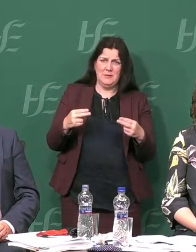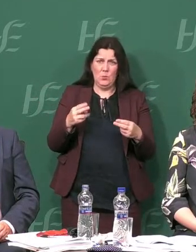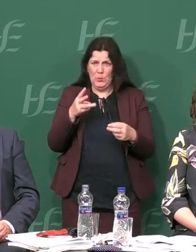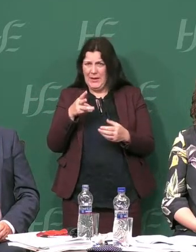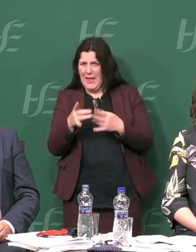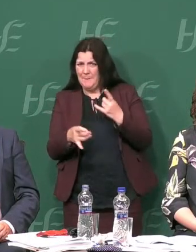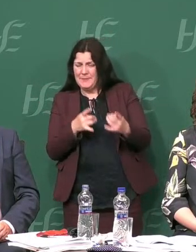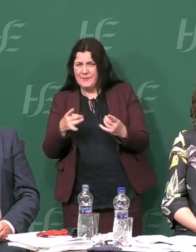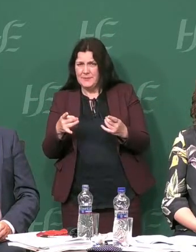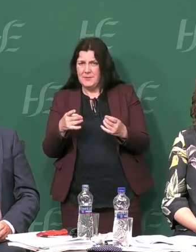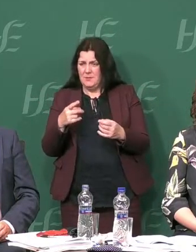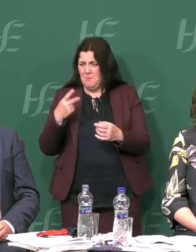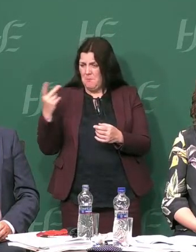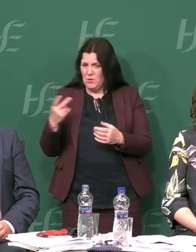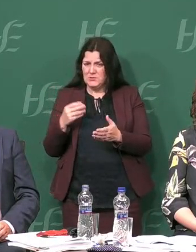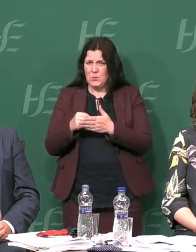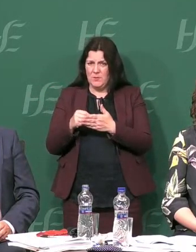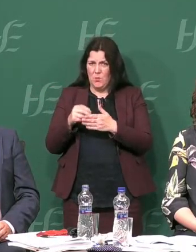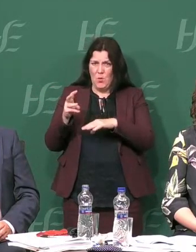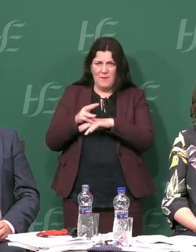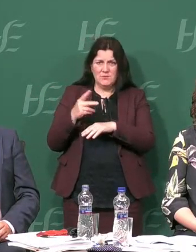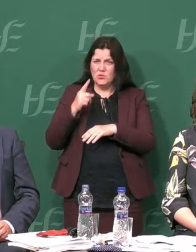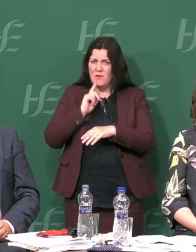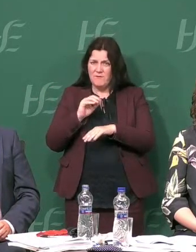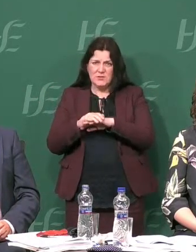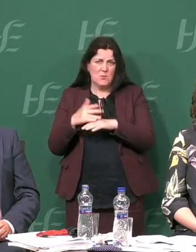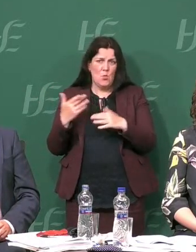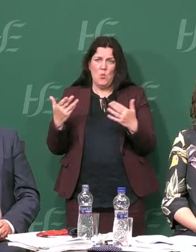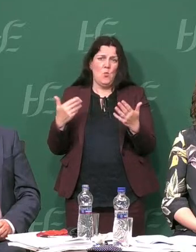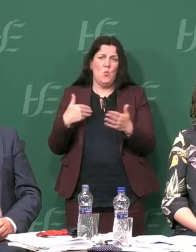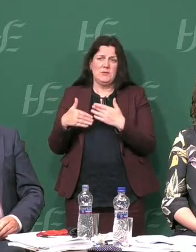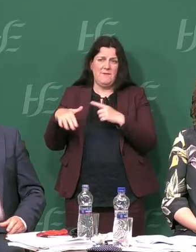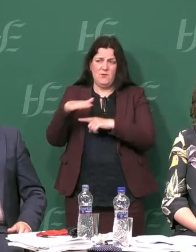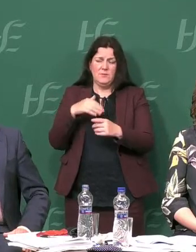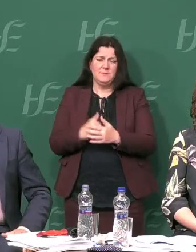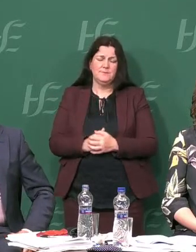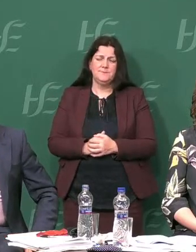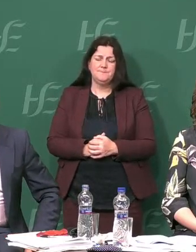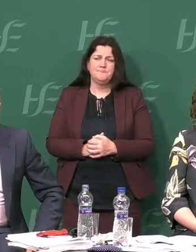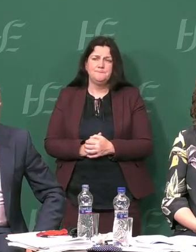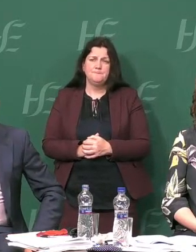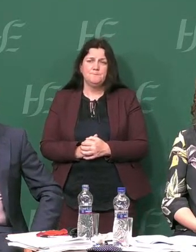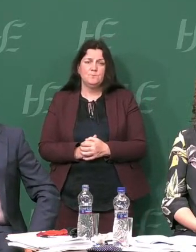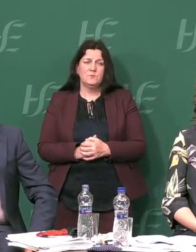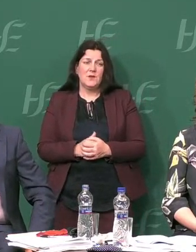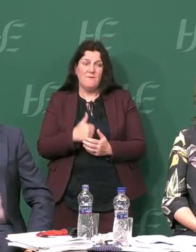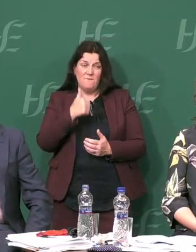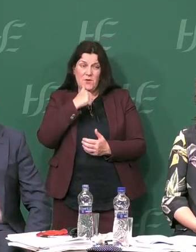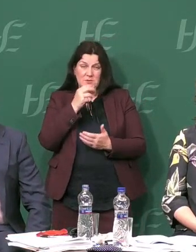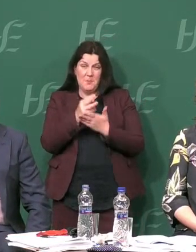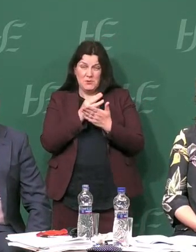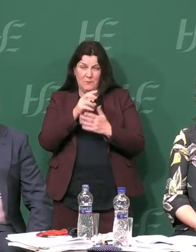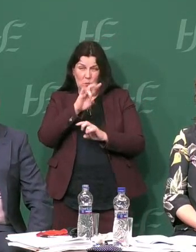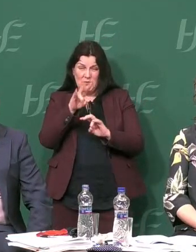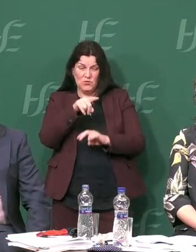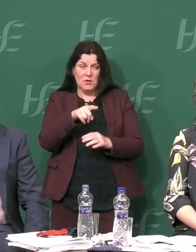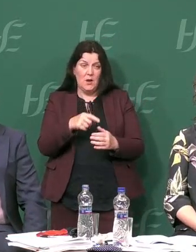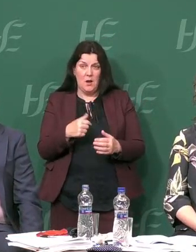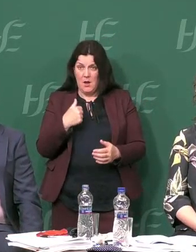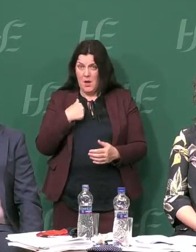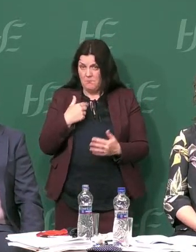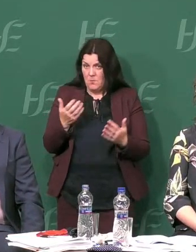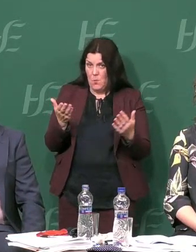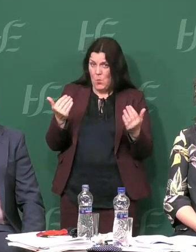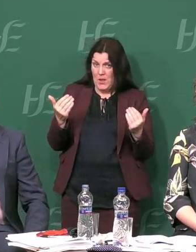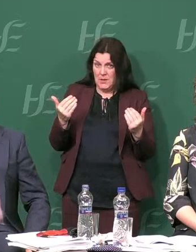their wives or their girlfriends or whatever in those settings? Just the first bit of your question, Paul. I mean, I